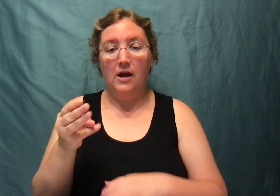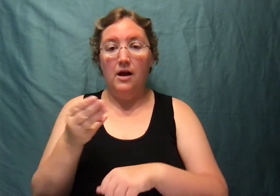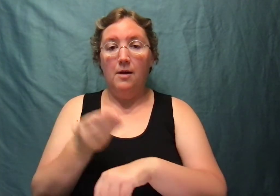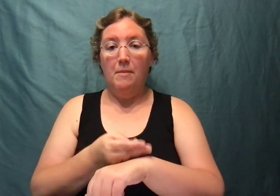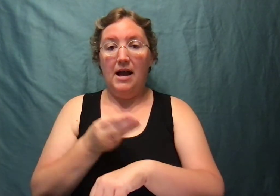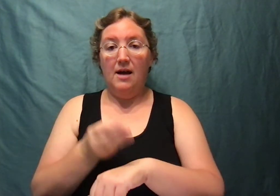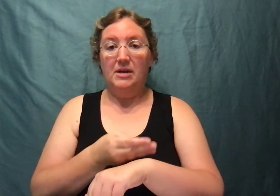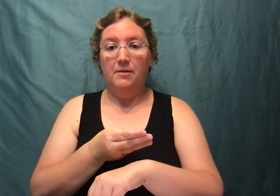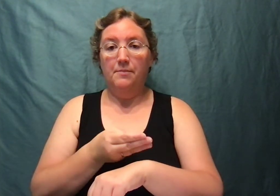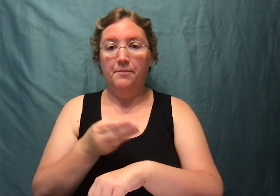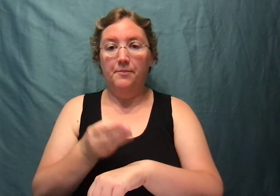Miami.